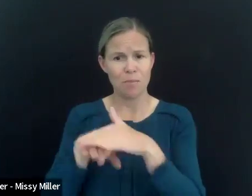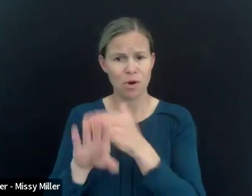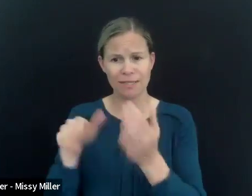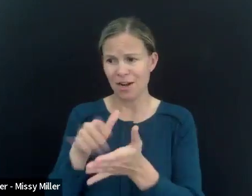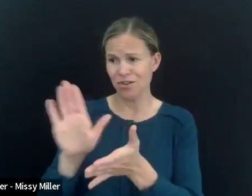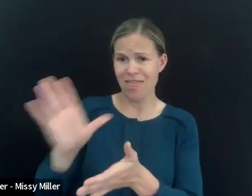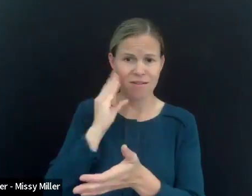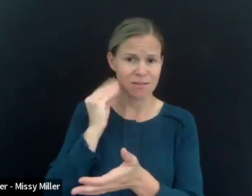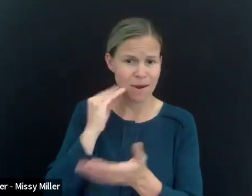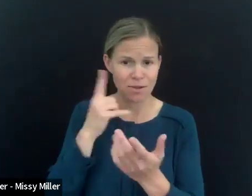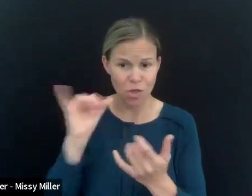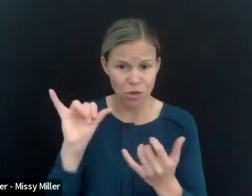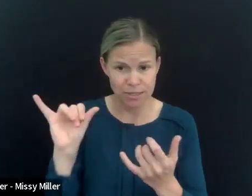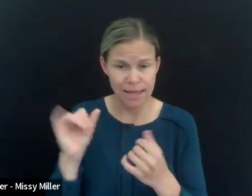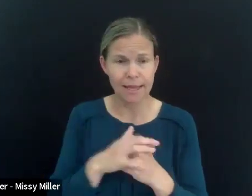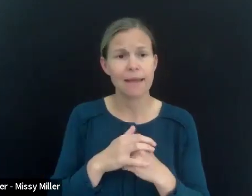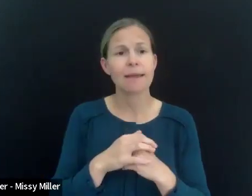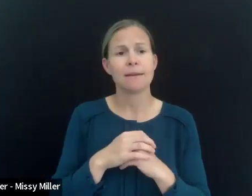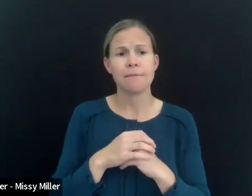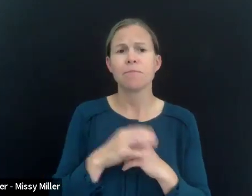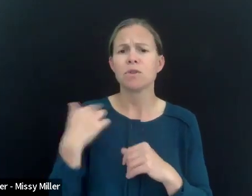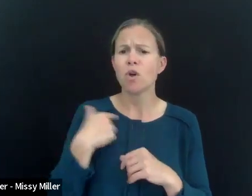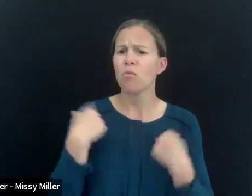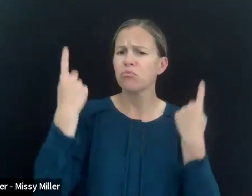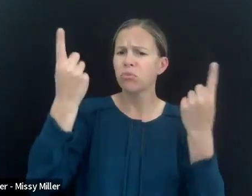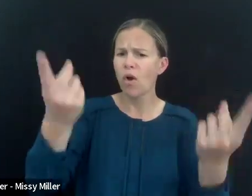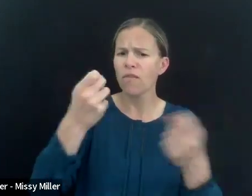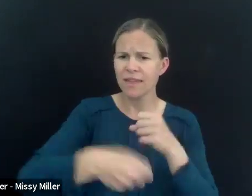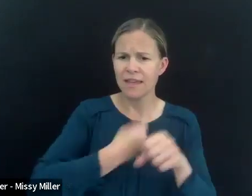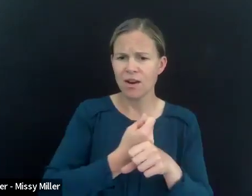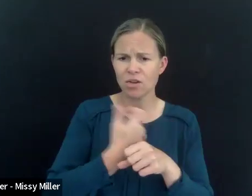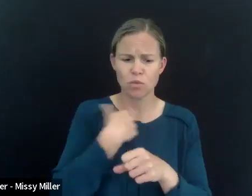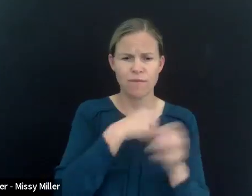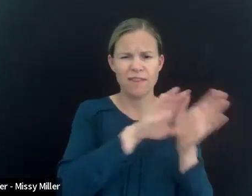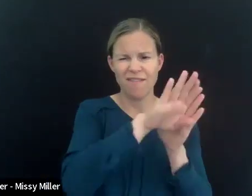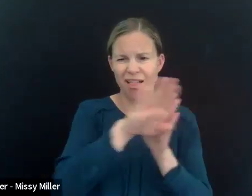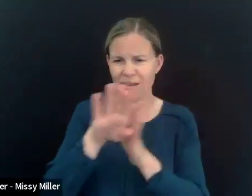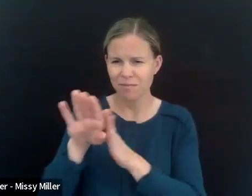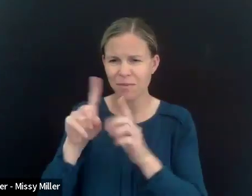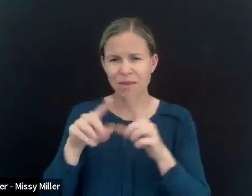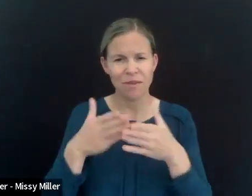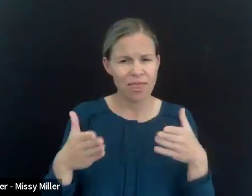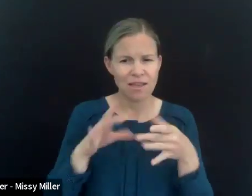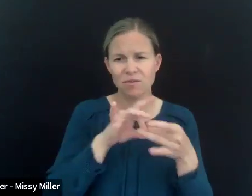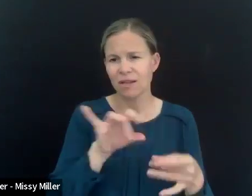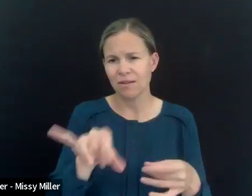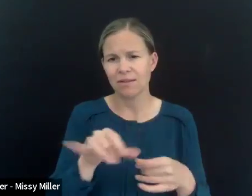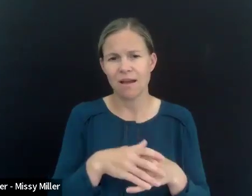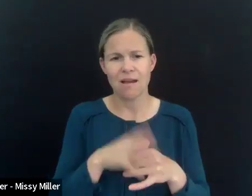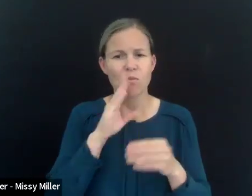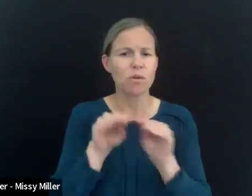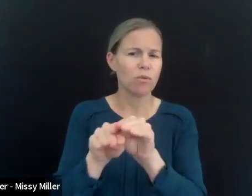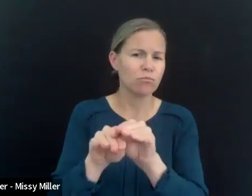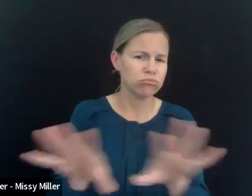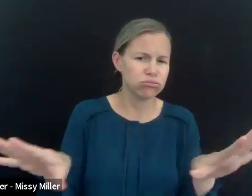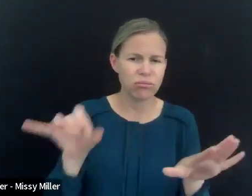that and created some issue briefs over the years, and we're going to continue to develop and disseminate those